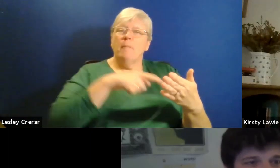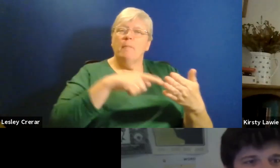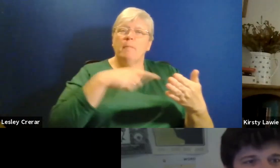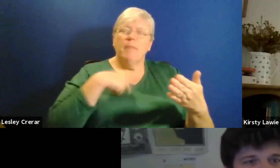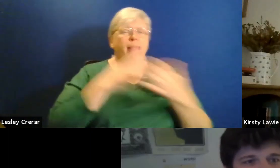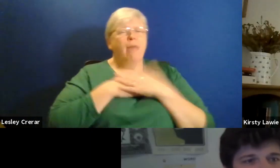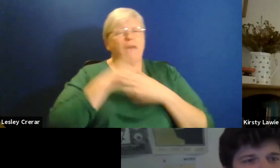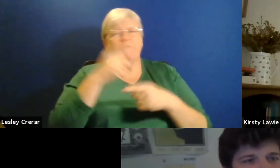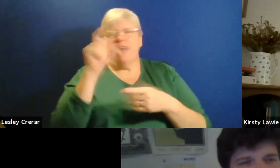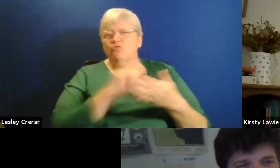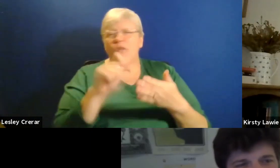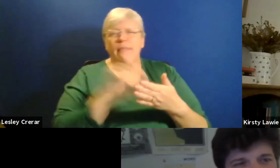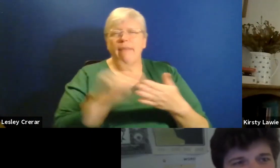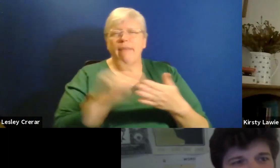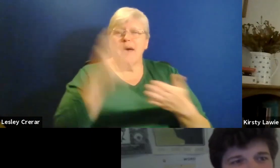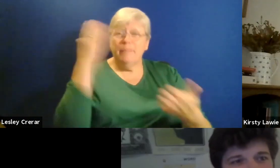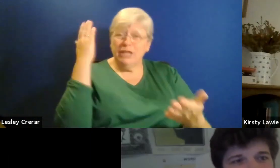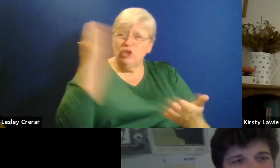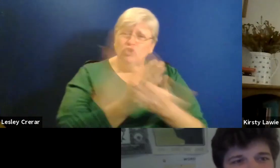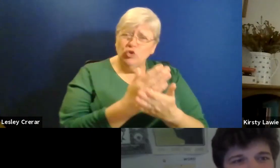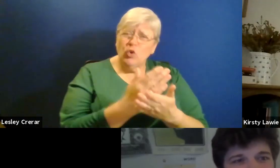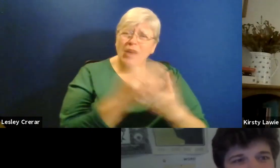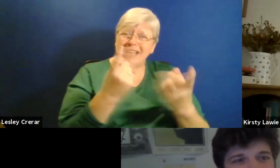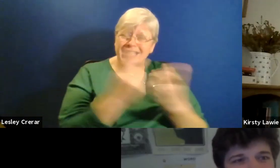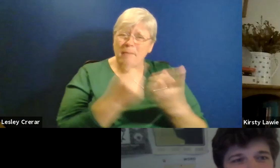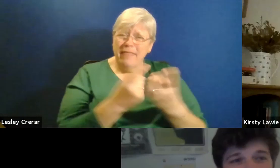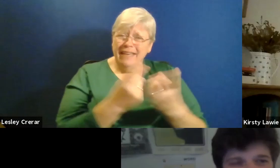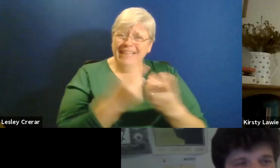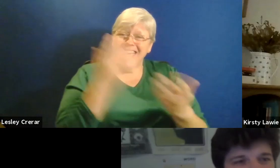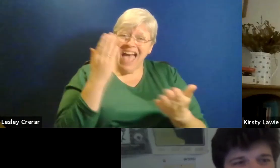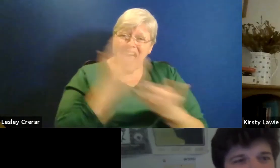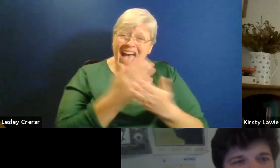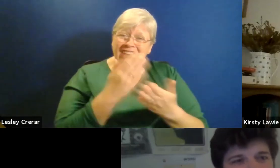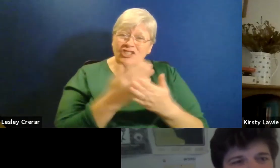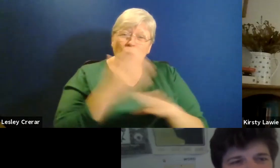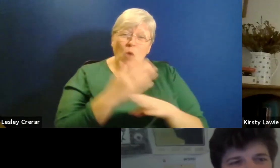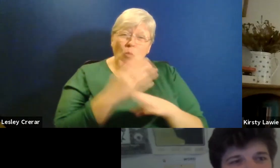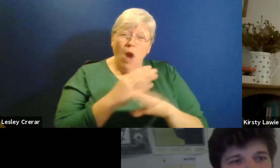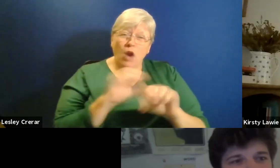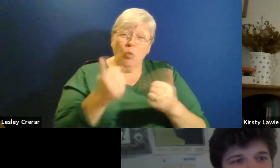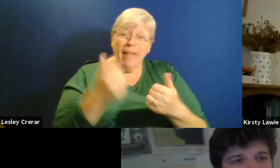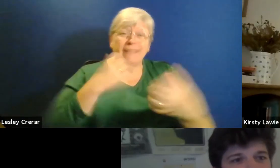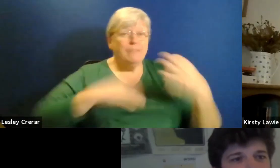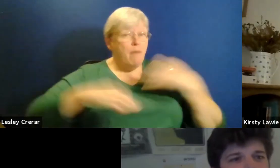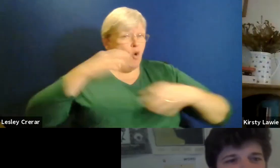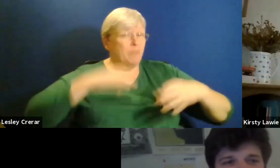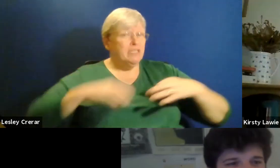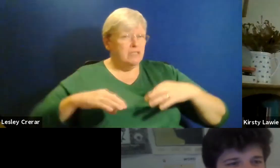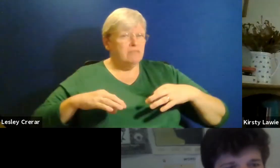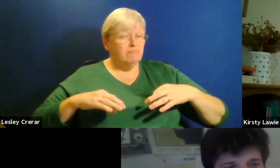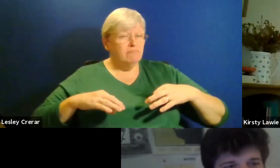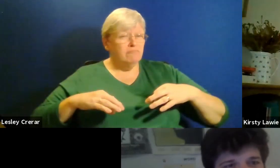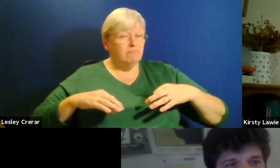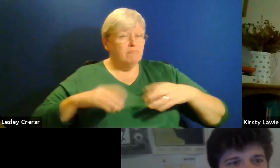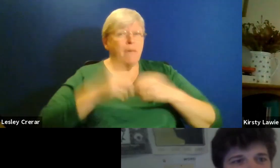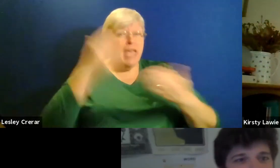poured your heart into it, be sure it's something that actually would work well as a performance, I think.